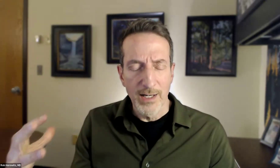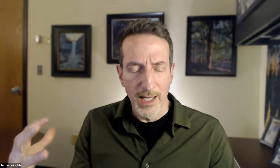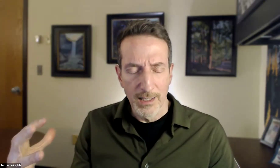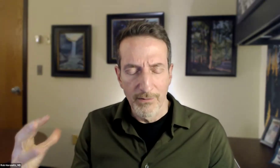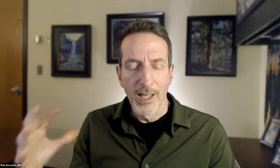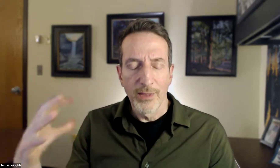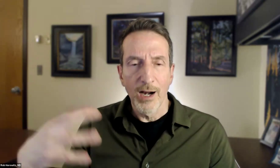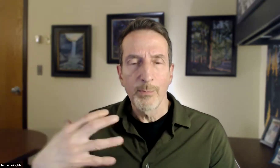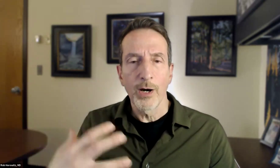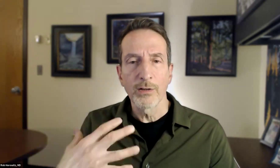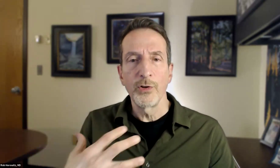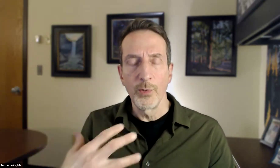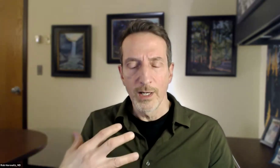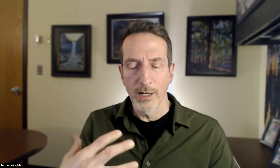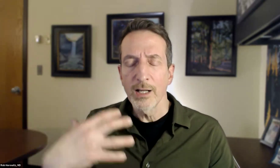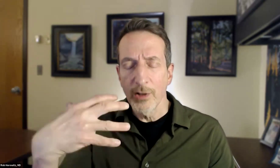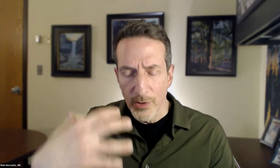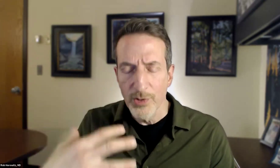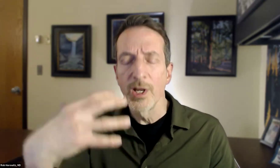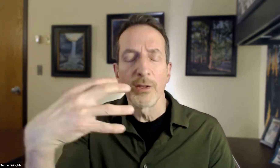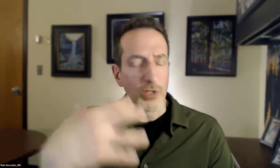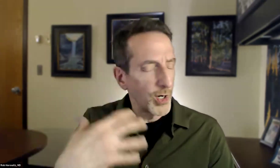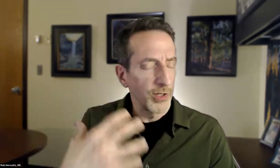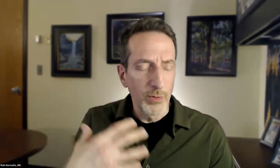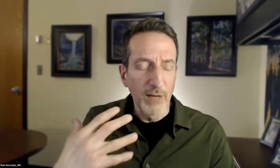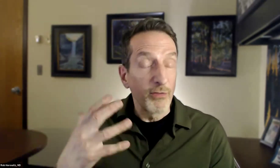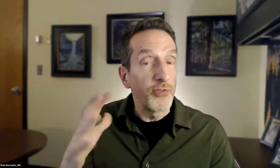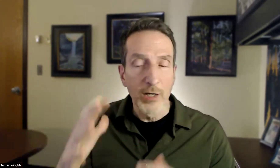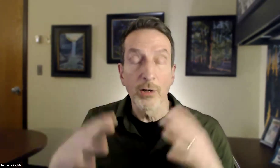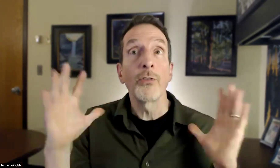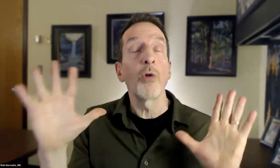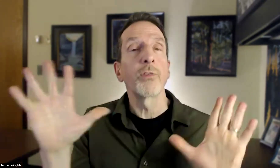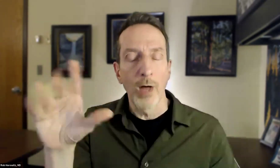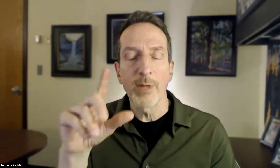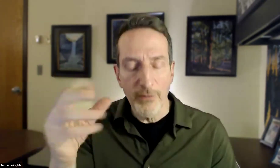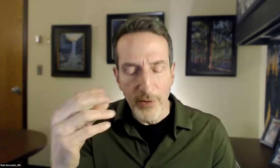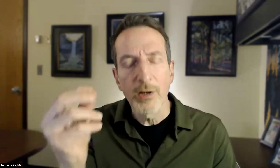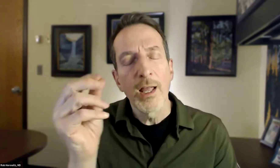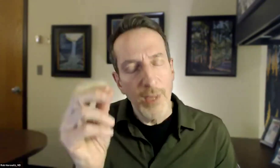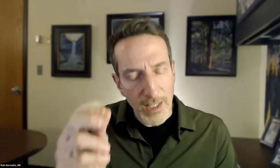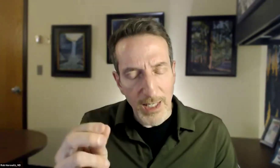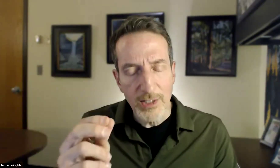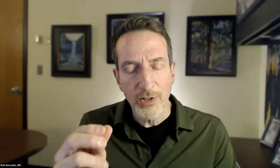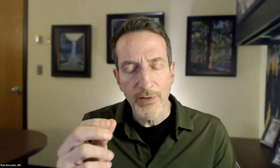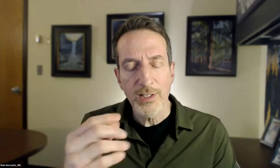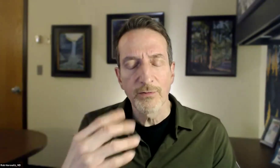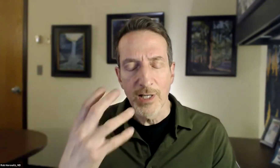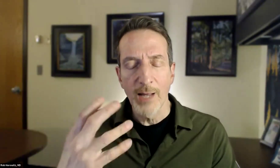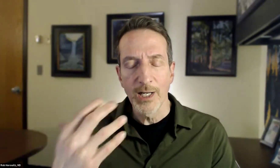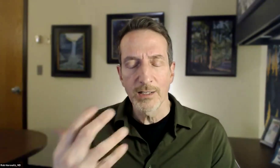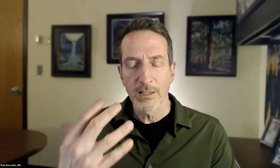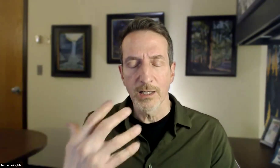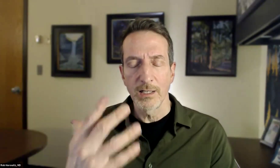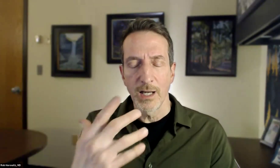They're not negative. They are part of who we are. That includes the joy, the grief, the fear, the overwhelming fear that can serve us